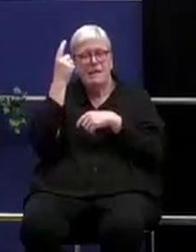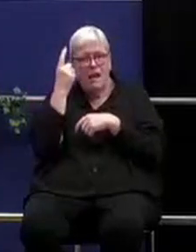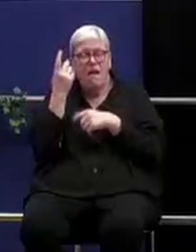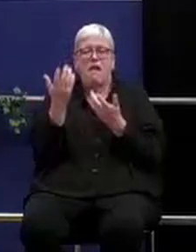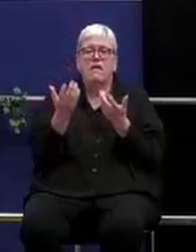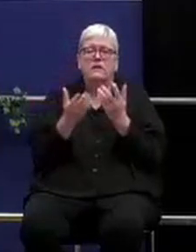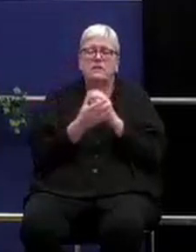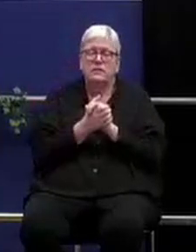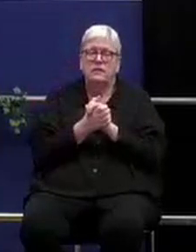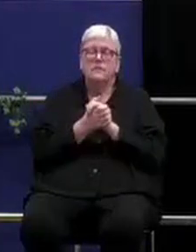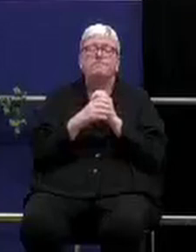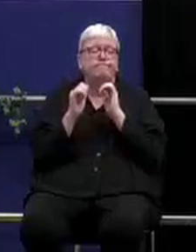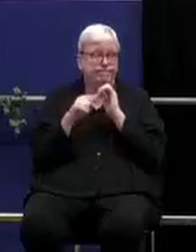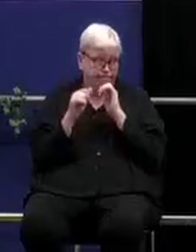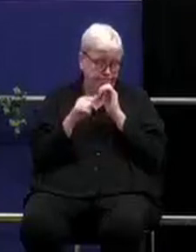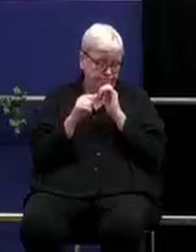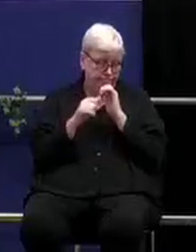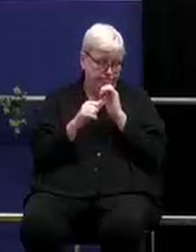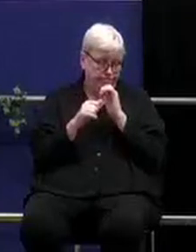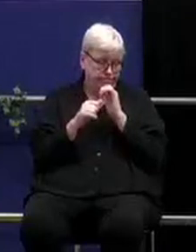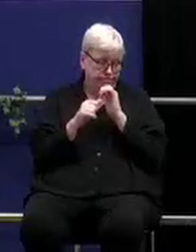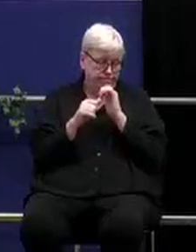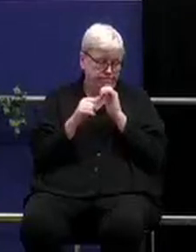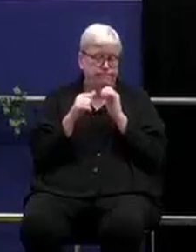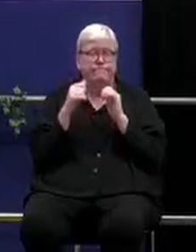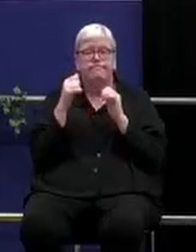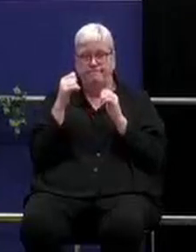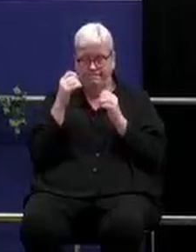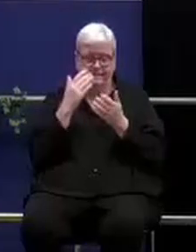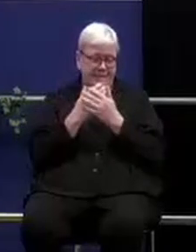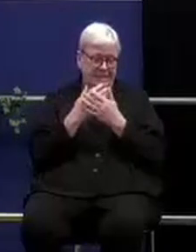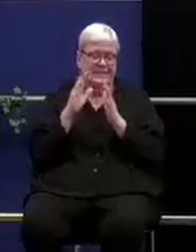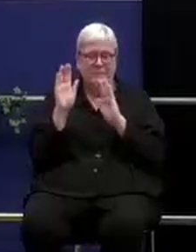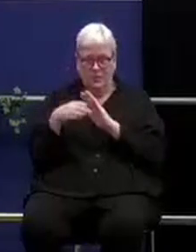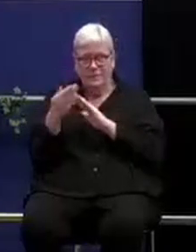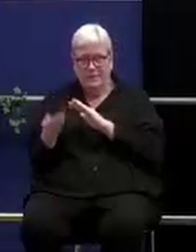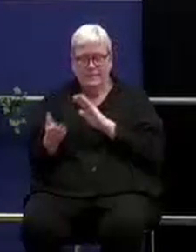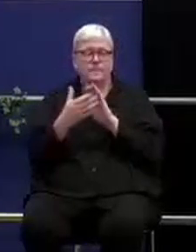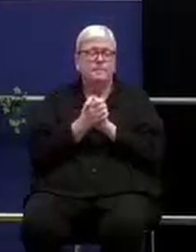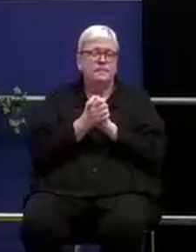from? Yes, I can. Oh, I feel like I've told this story like so many times.